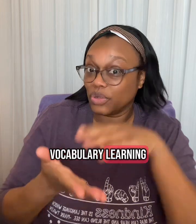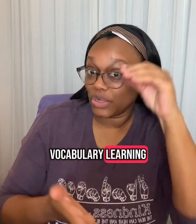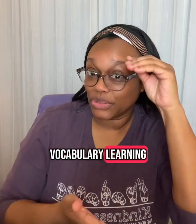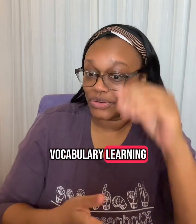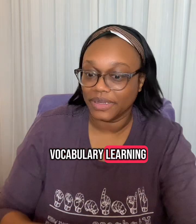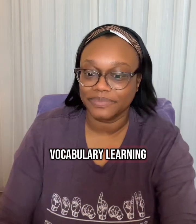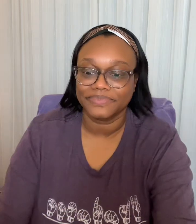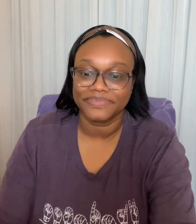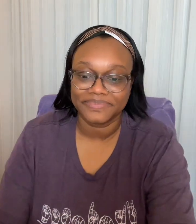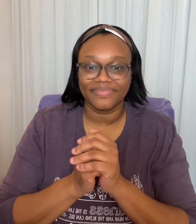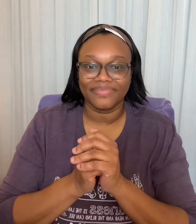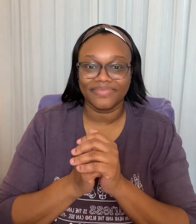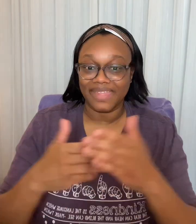learning.